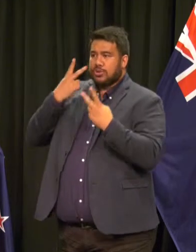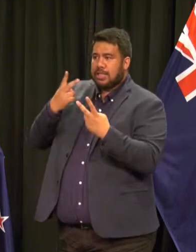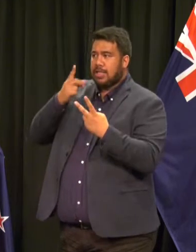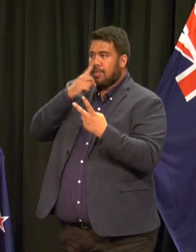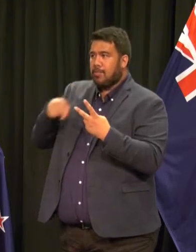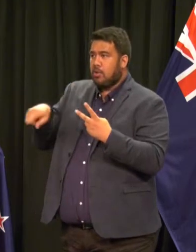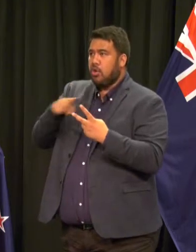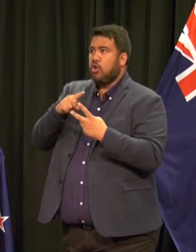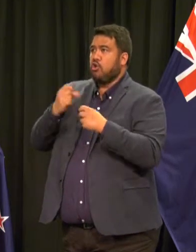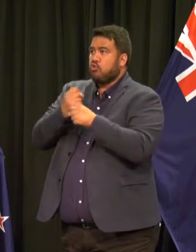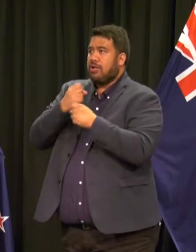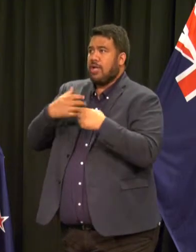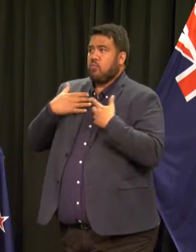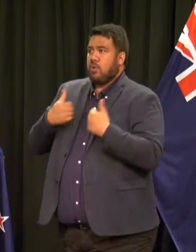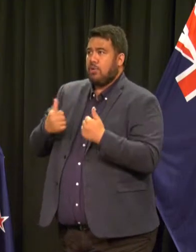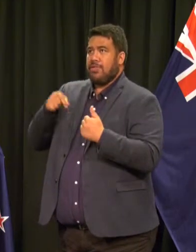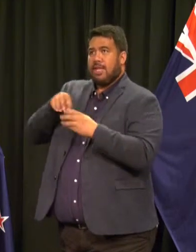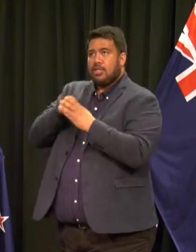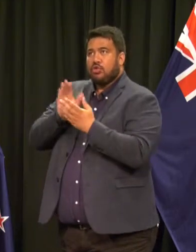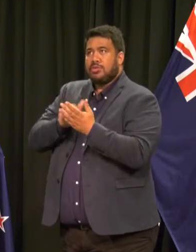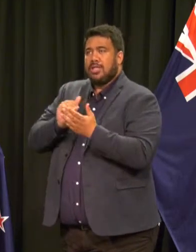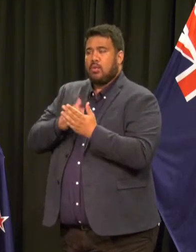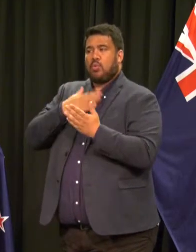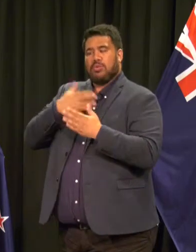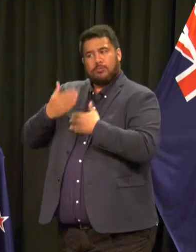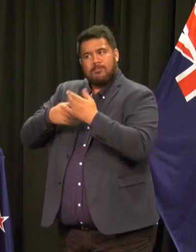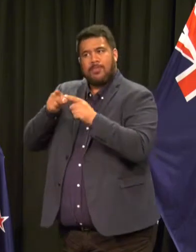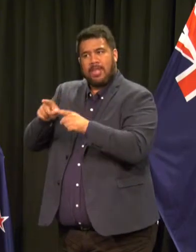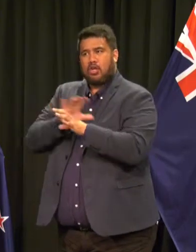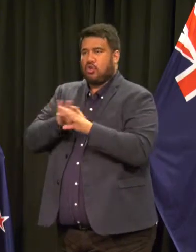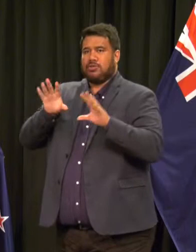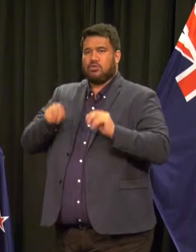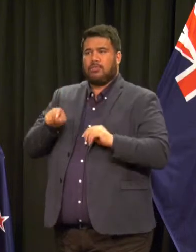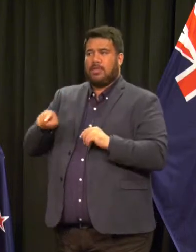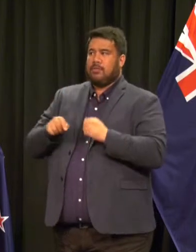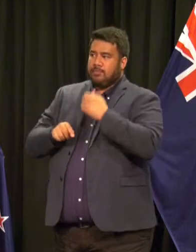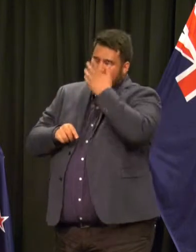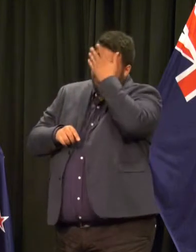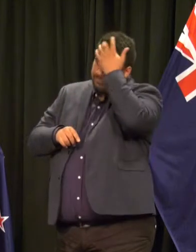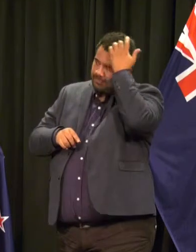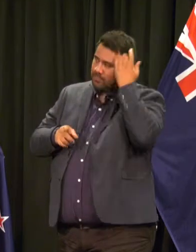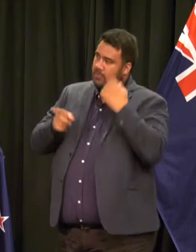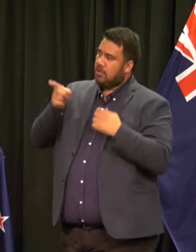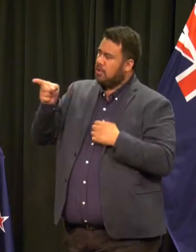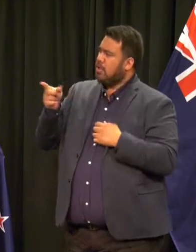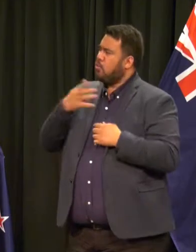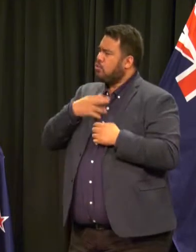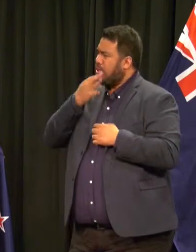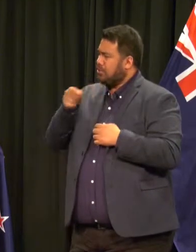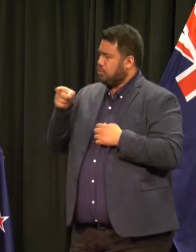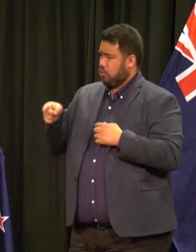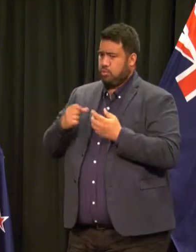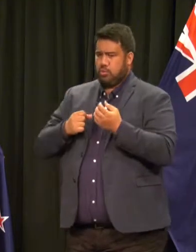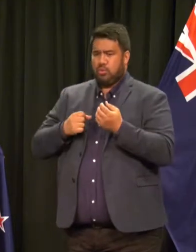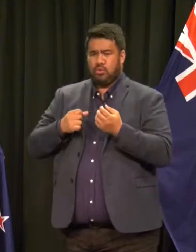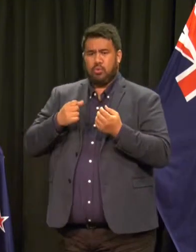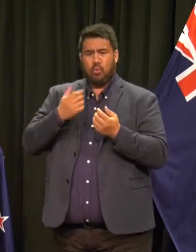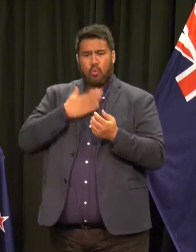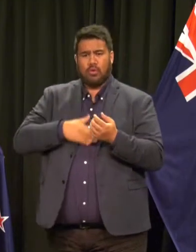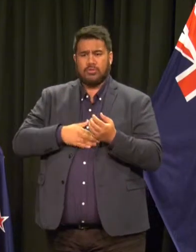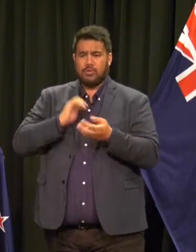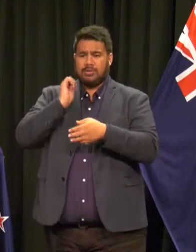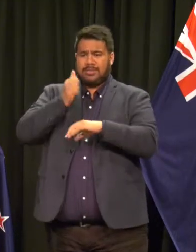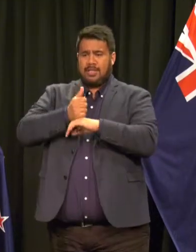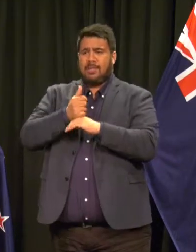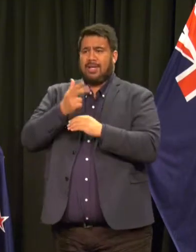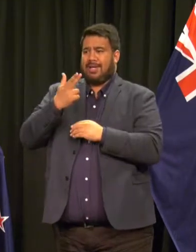of this country any longer. Mr. Peters, do you believe in or do you support, a gun register? I